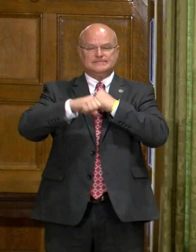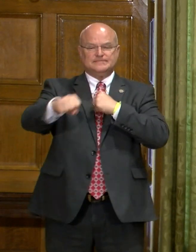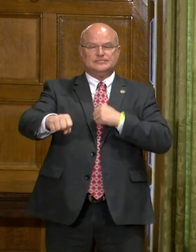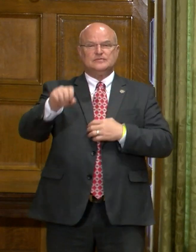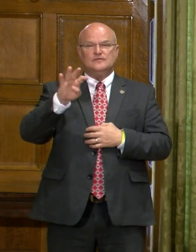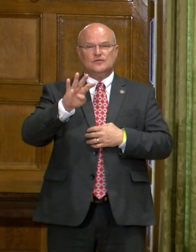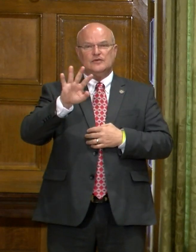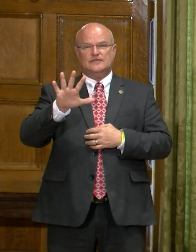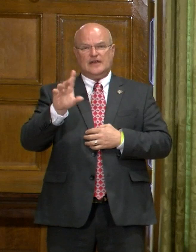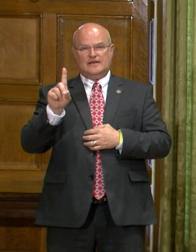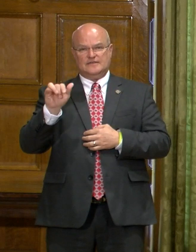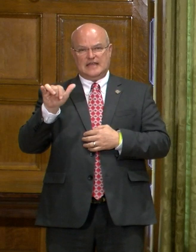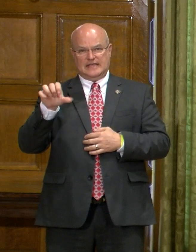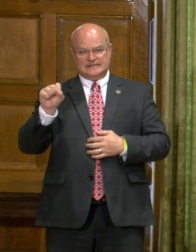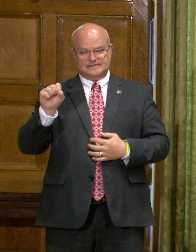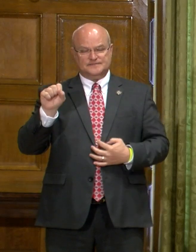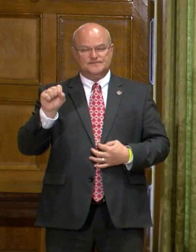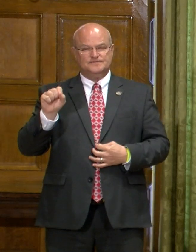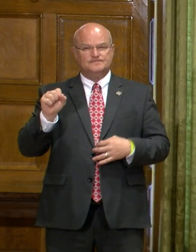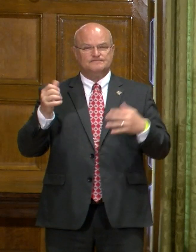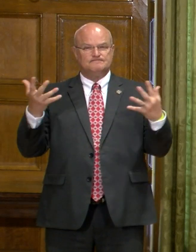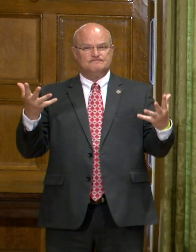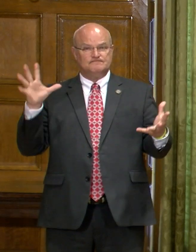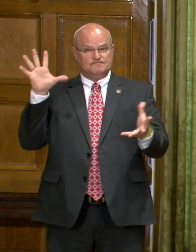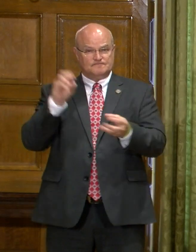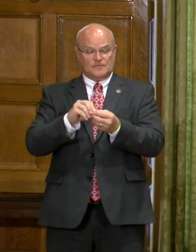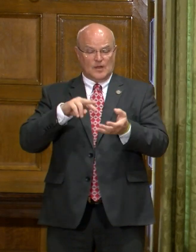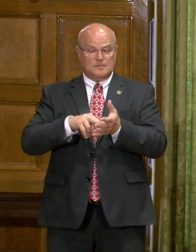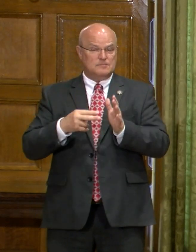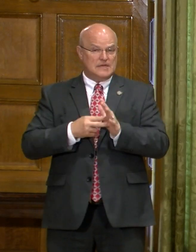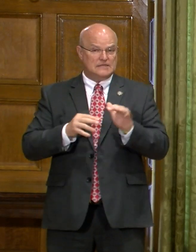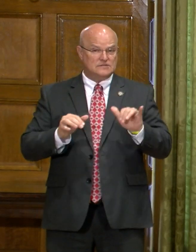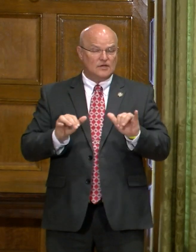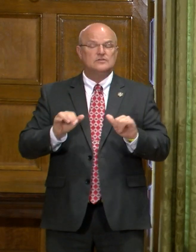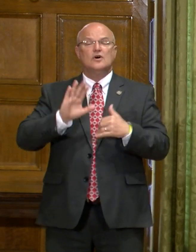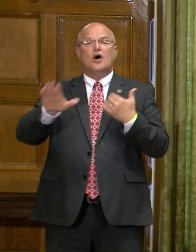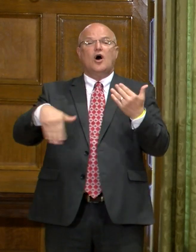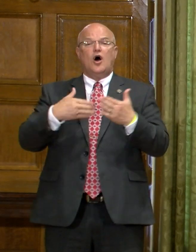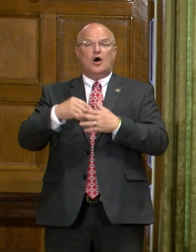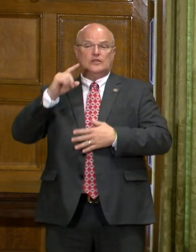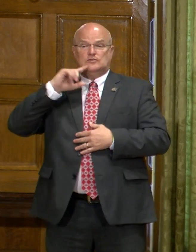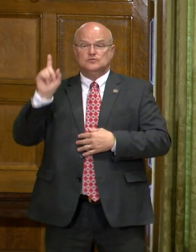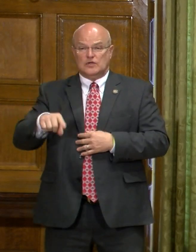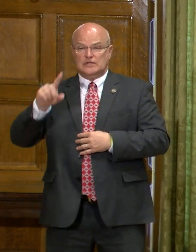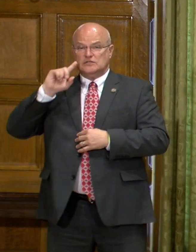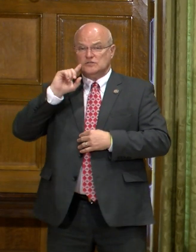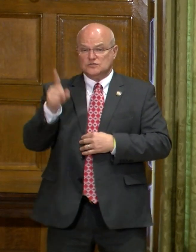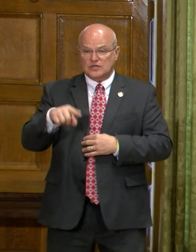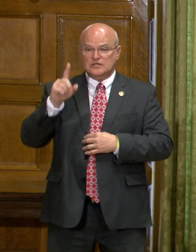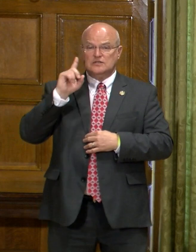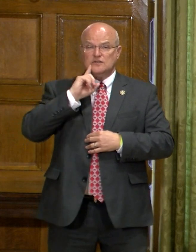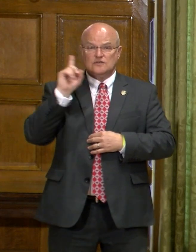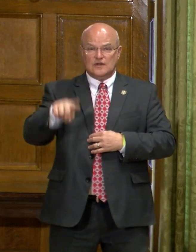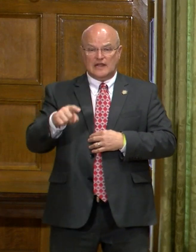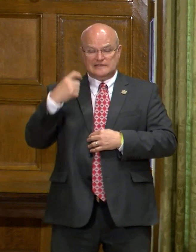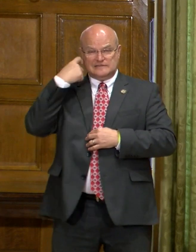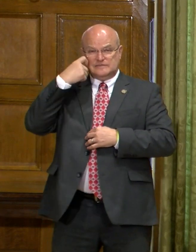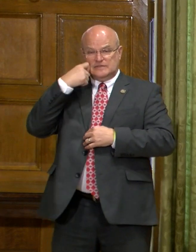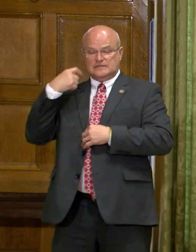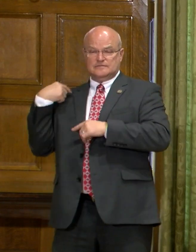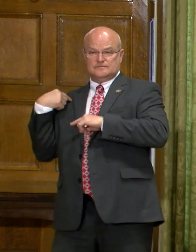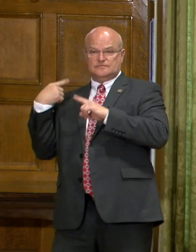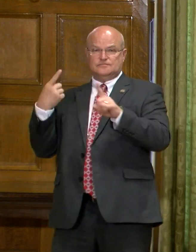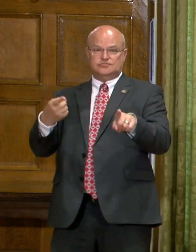for 45 days. What this means also is that all of the directives that we've previously issued